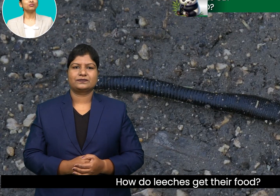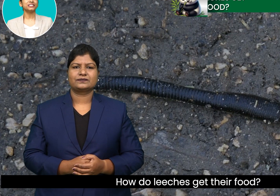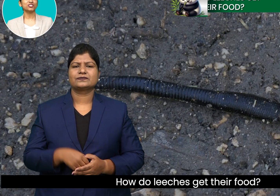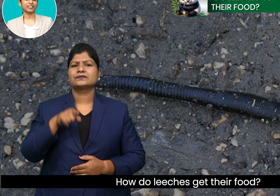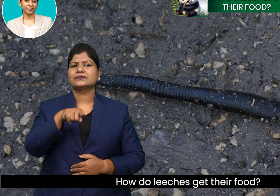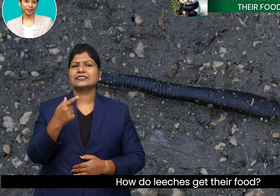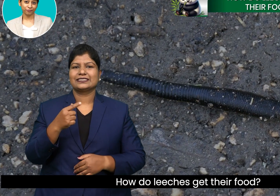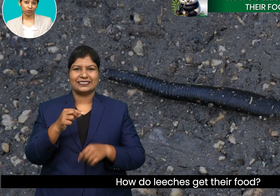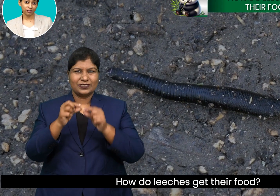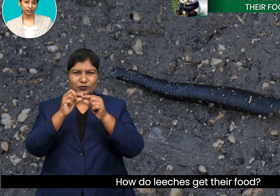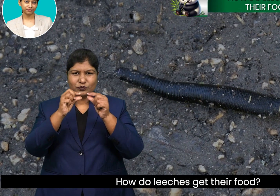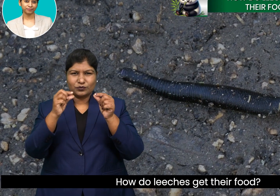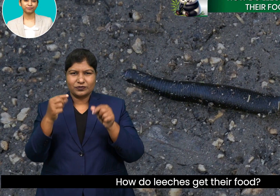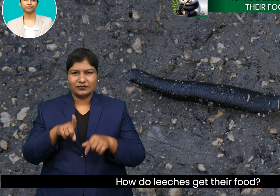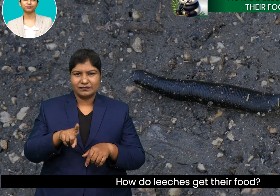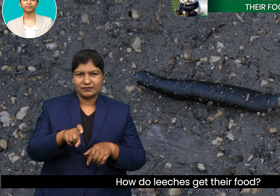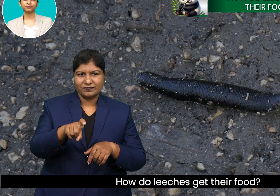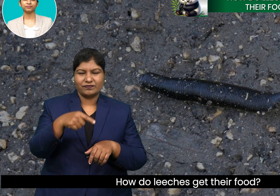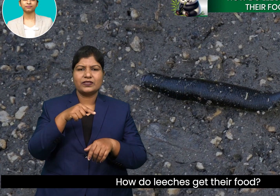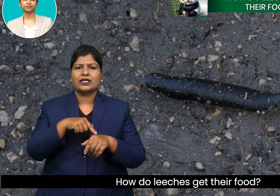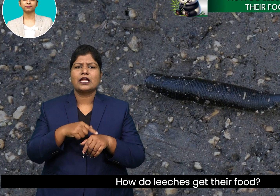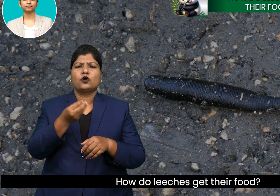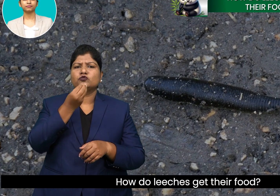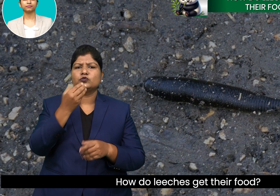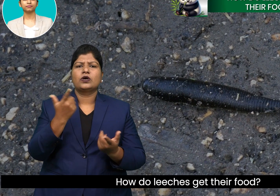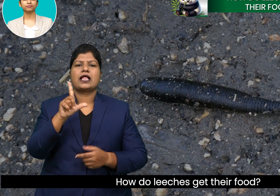How do leeches get their food?